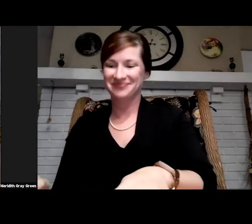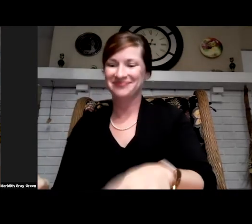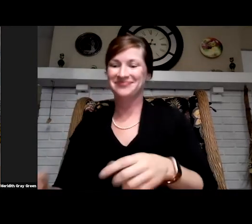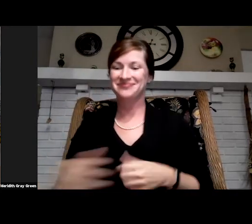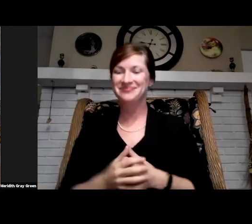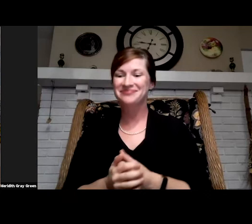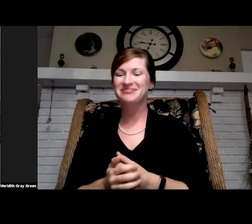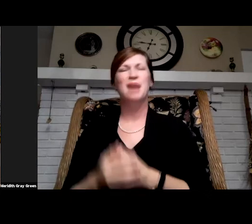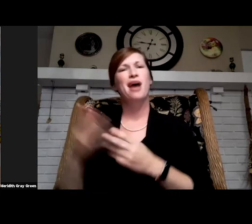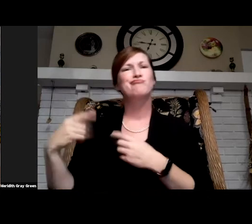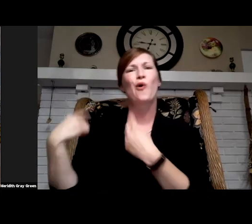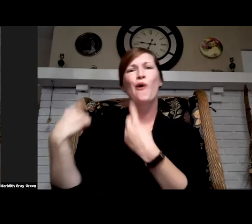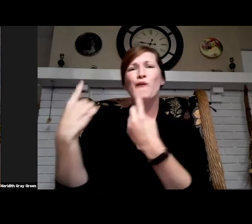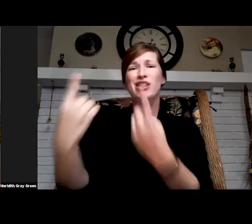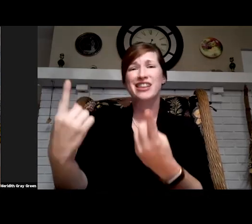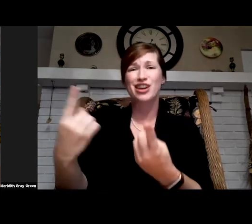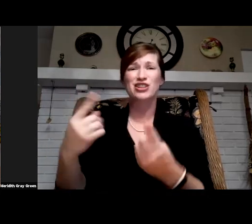downtown St. Louis.